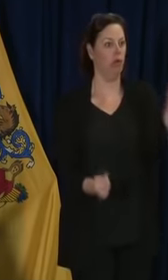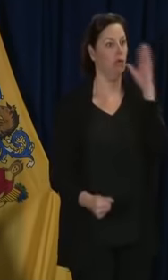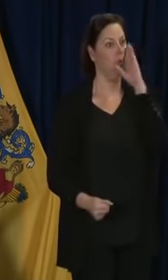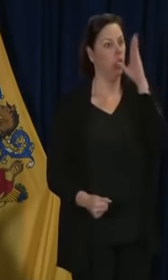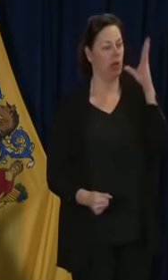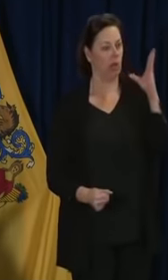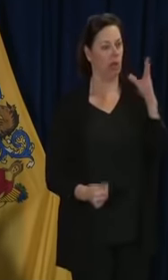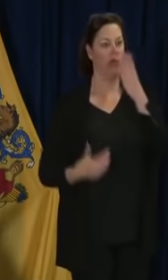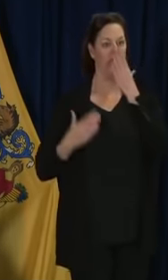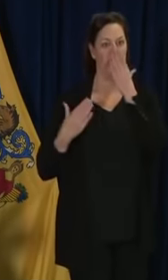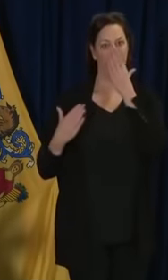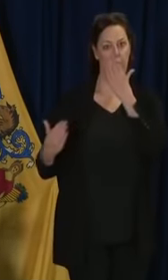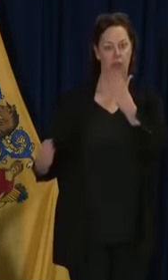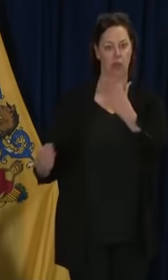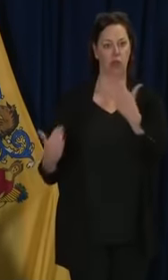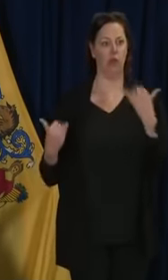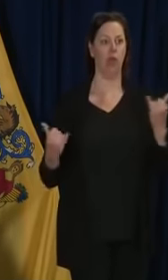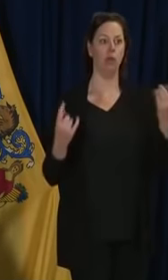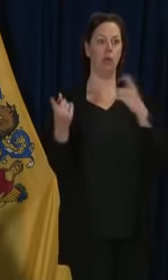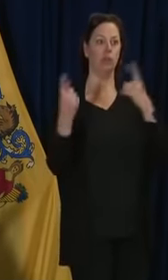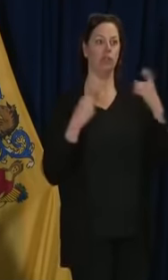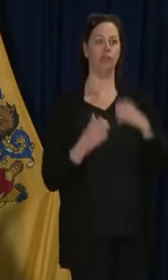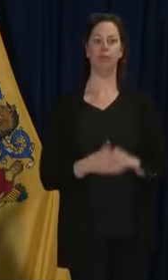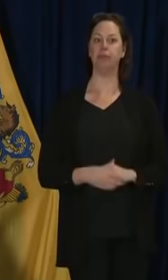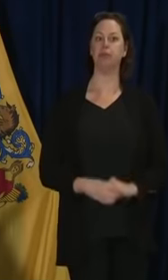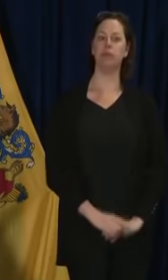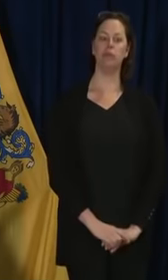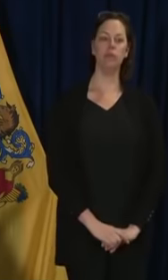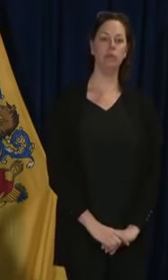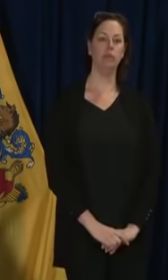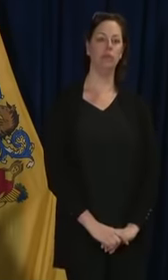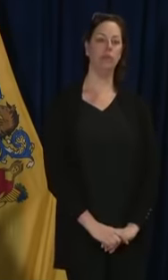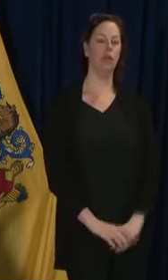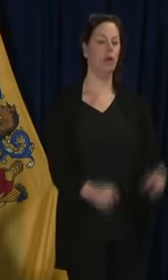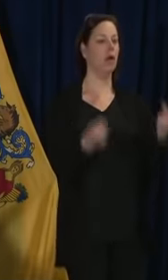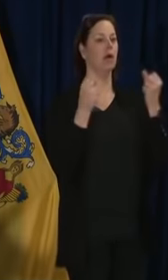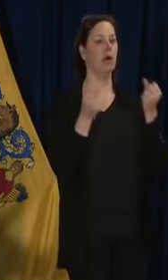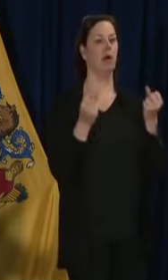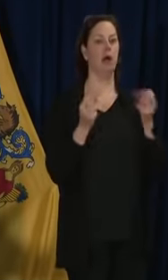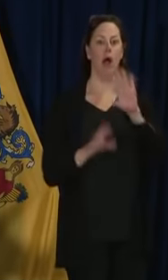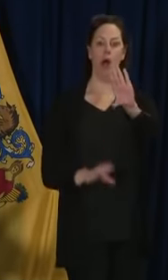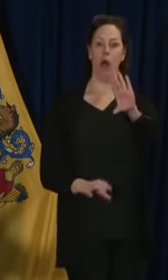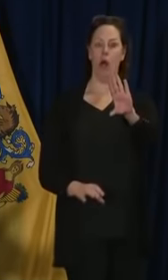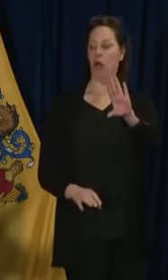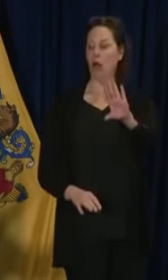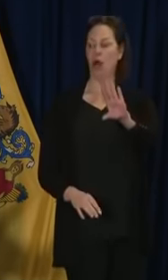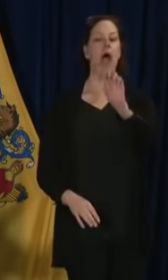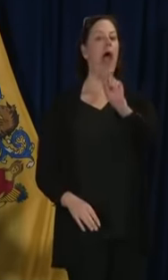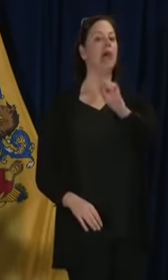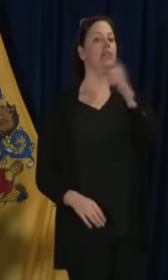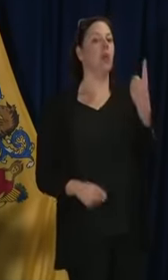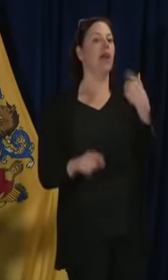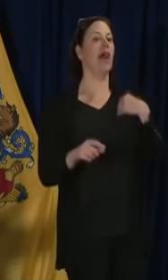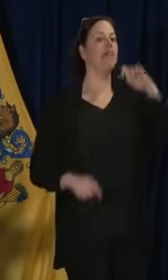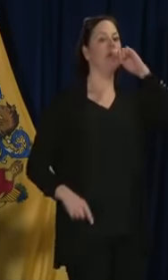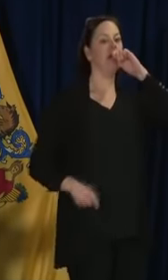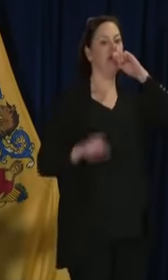With that, we'll take some questions. Please. We're going to have Aswan, by the way, who's our